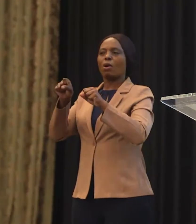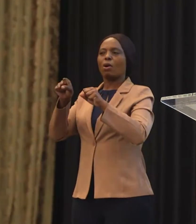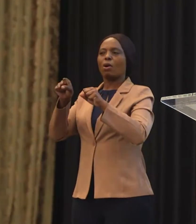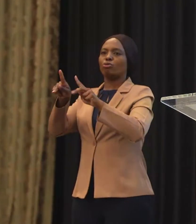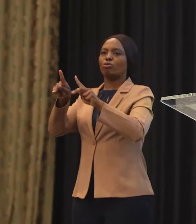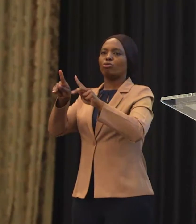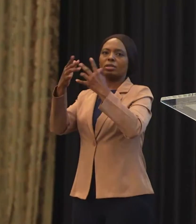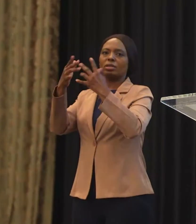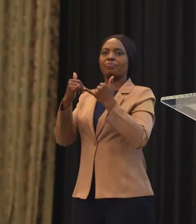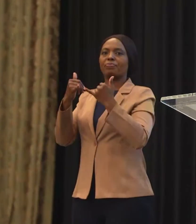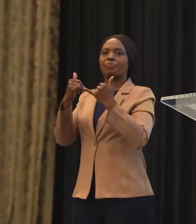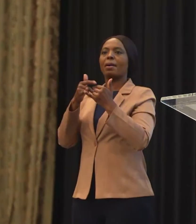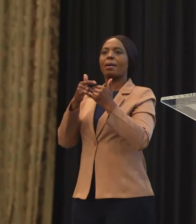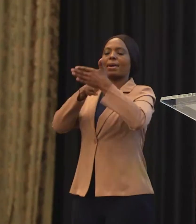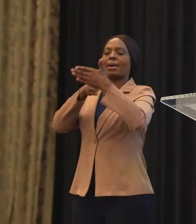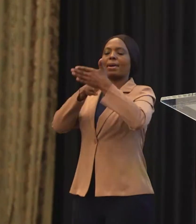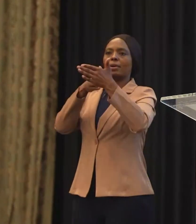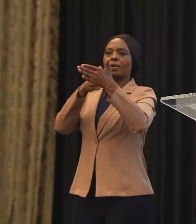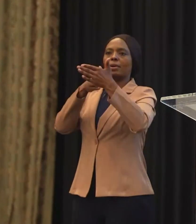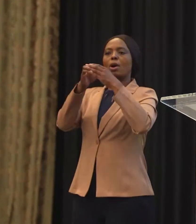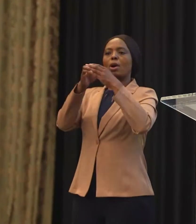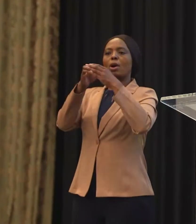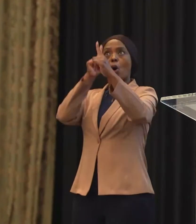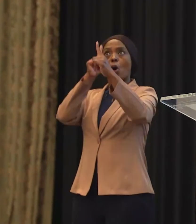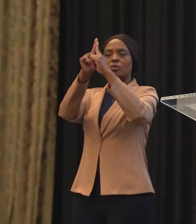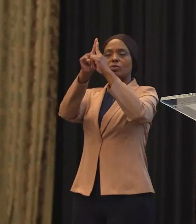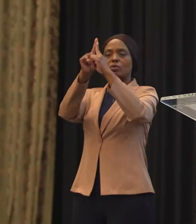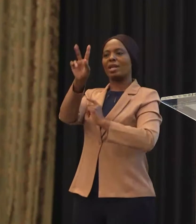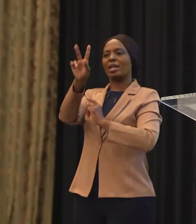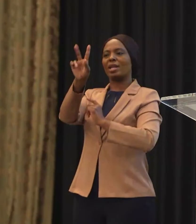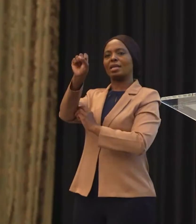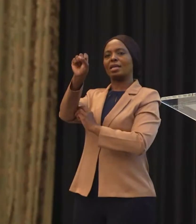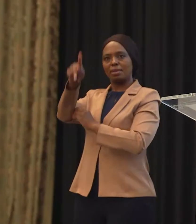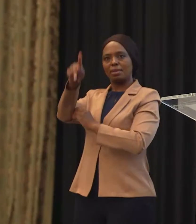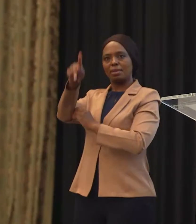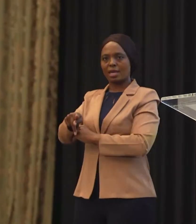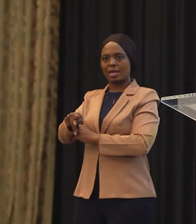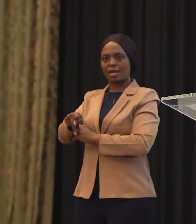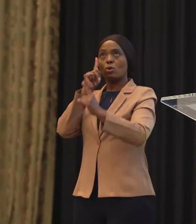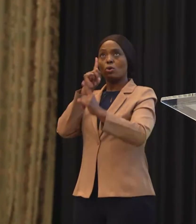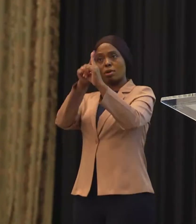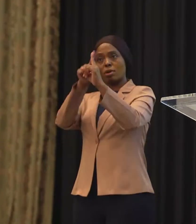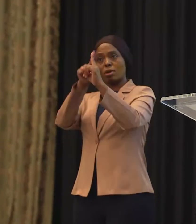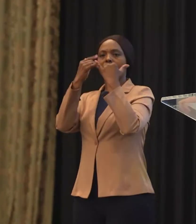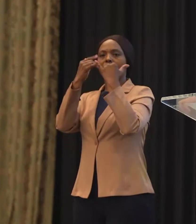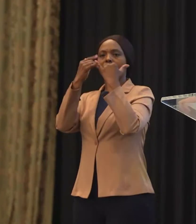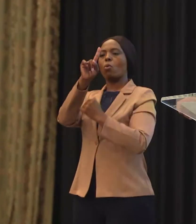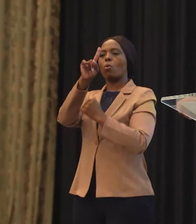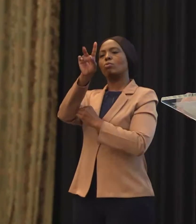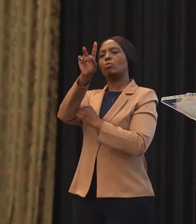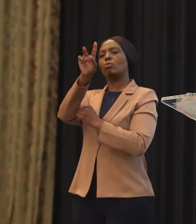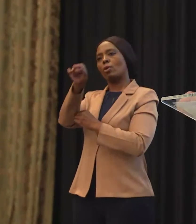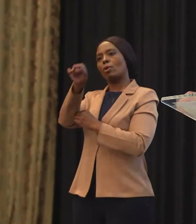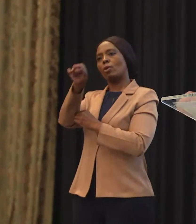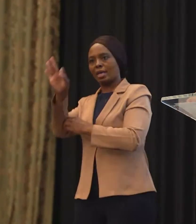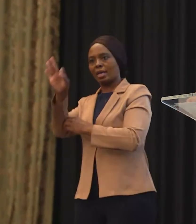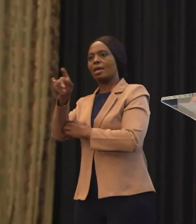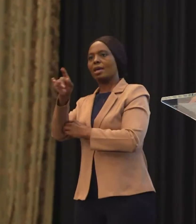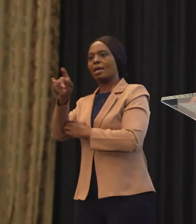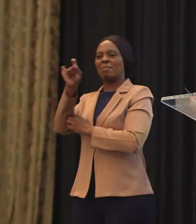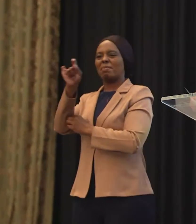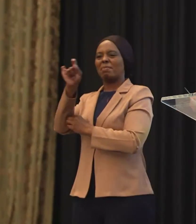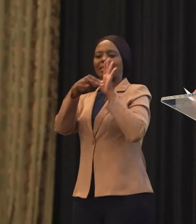Objective 1.3, if you understand what the NSP wants to do, look at objective 1.3, which is about reducing stigma and discrimination.